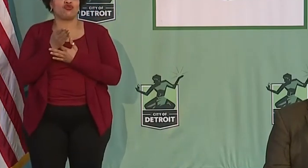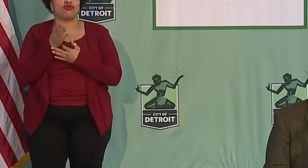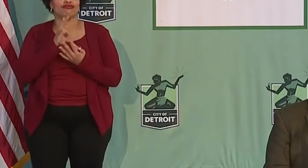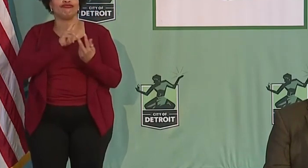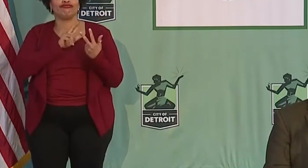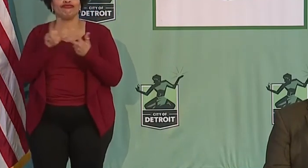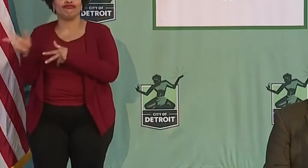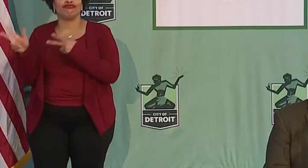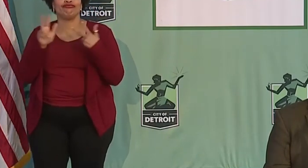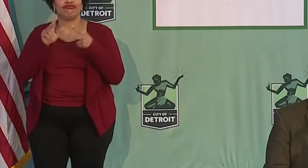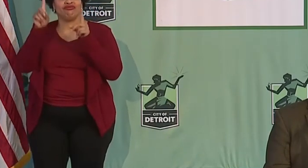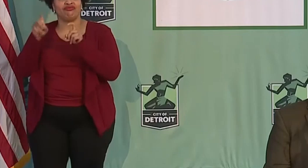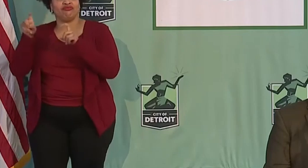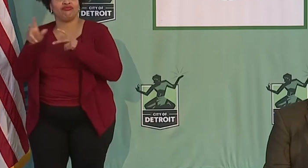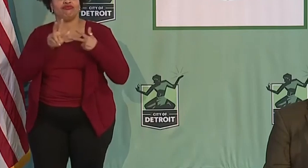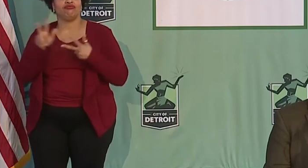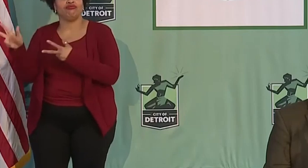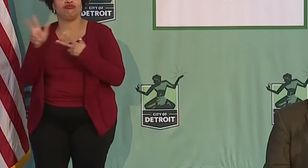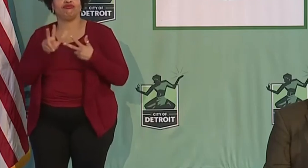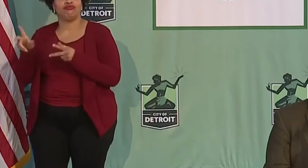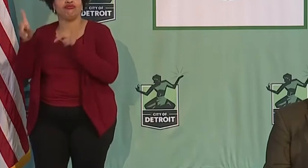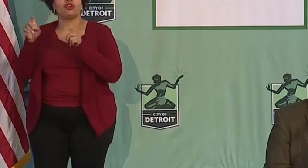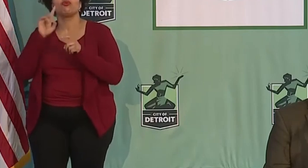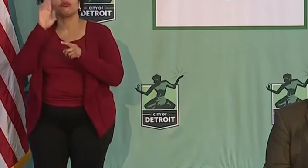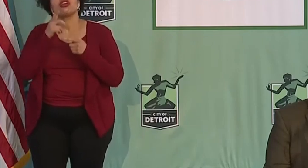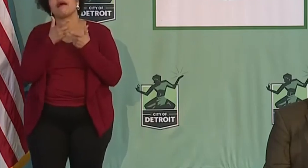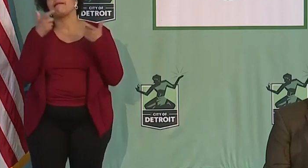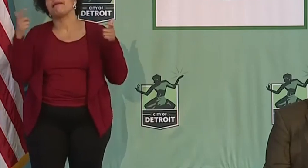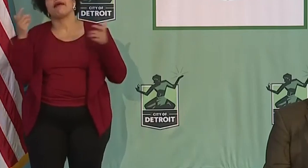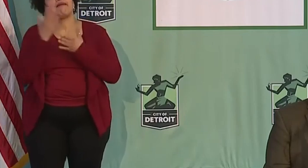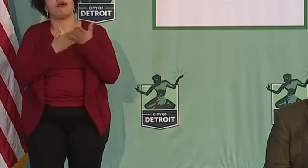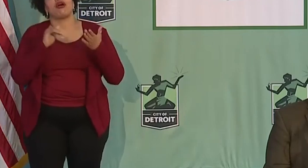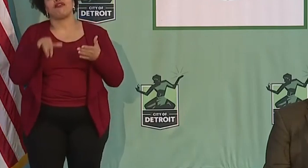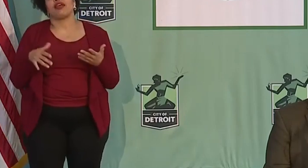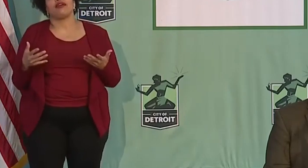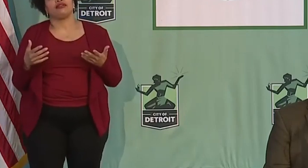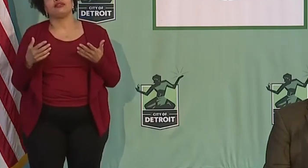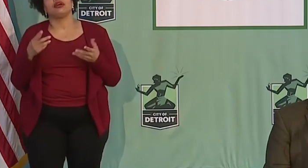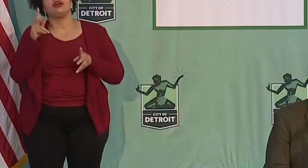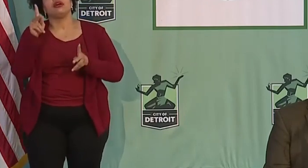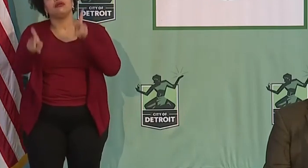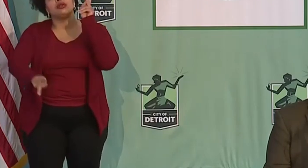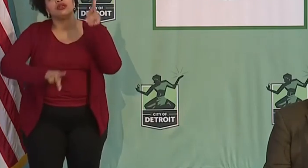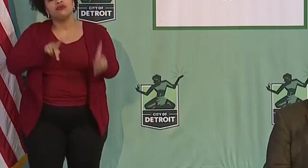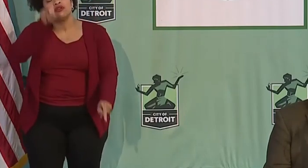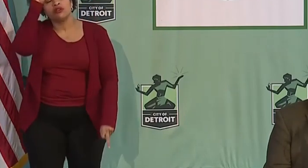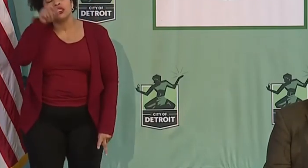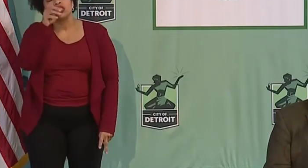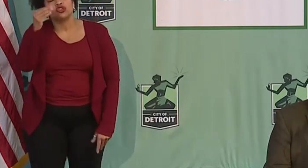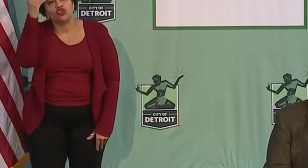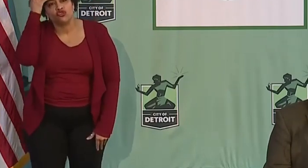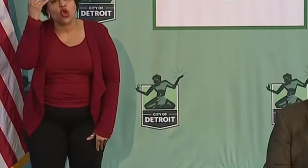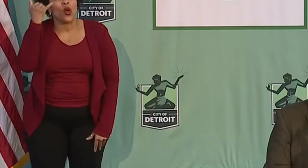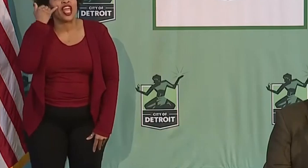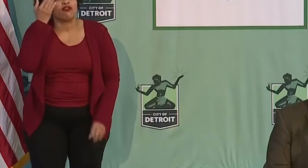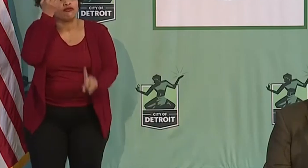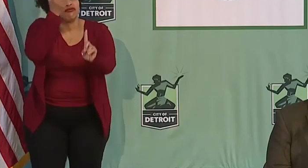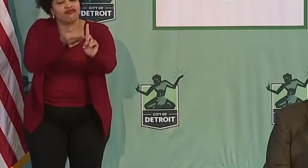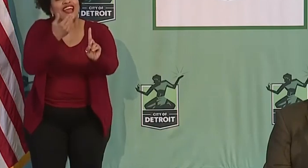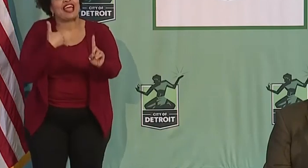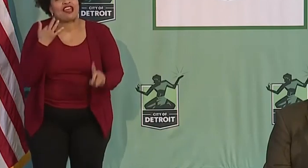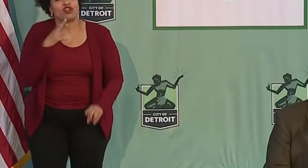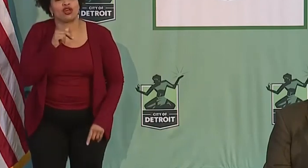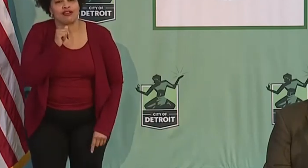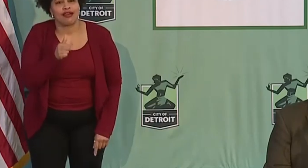a huge part of this strategy. People need to know whether they have this disease, and we're doing